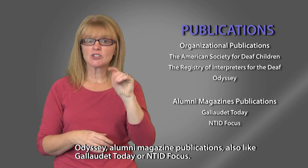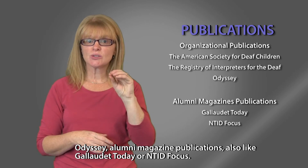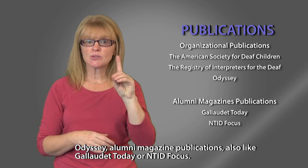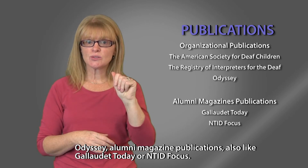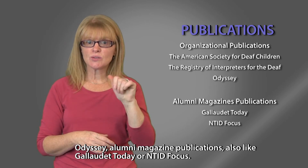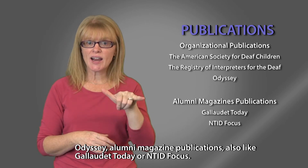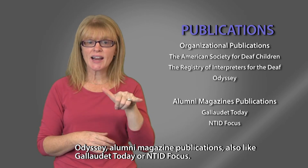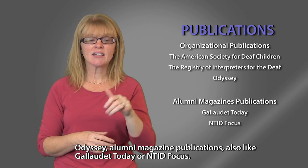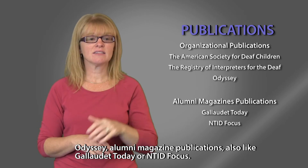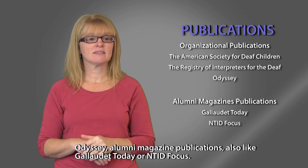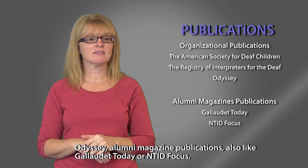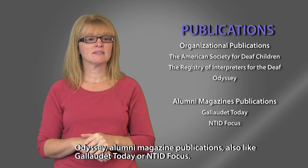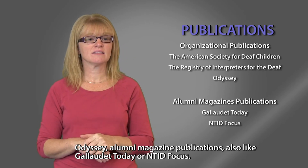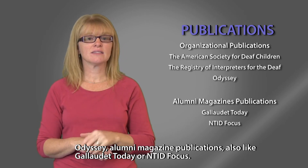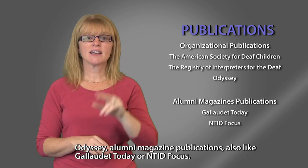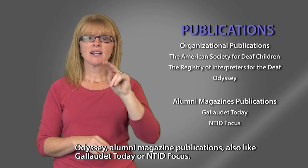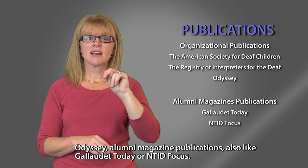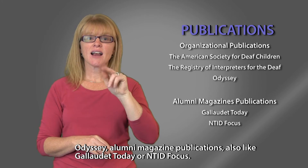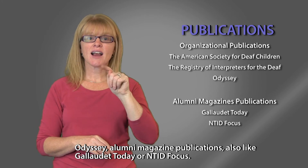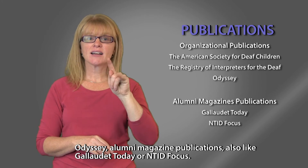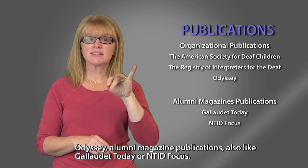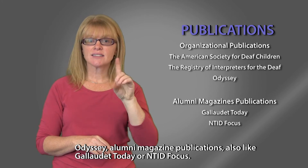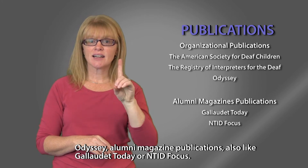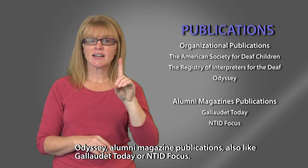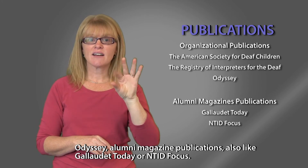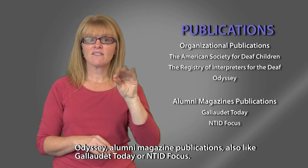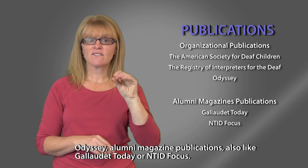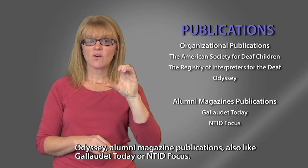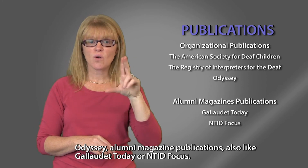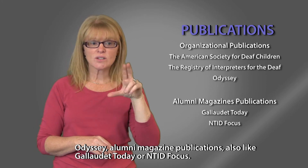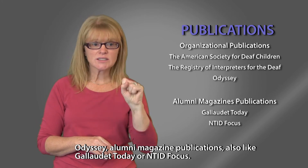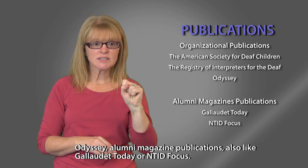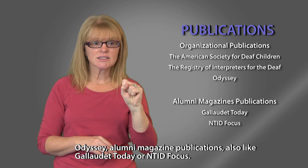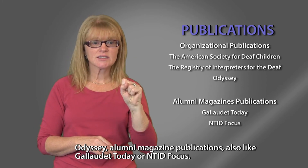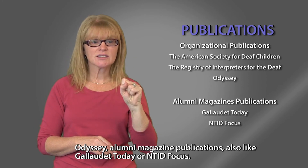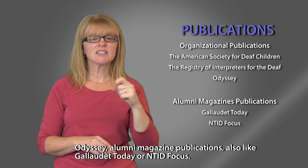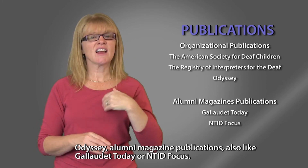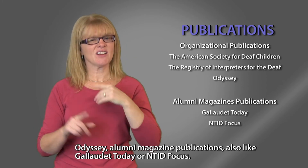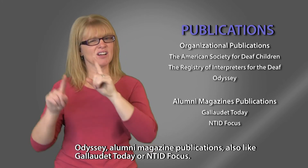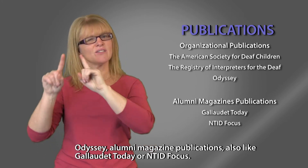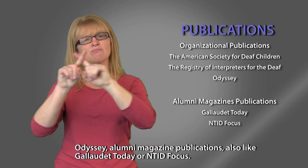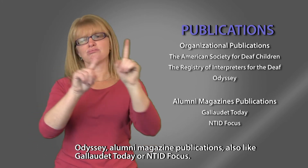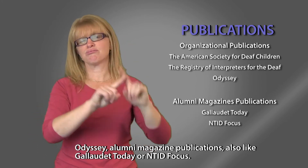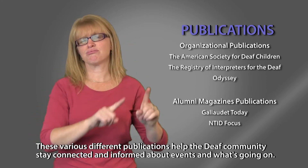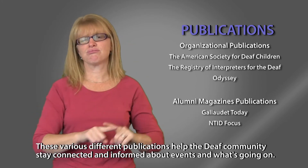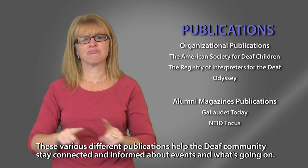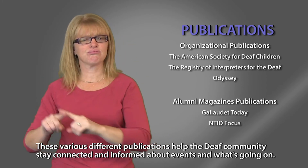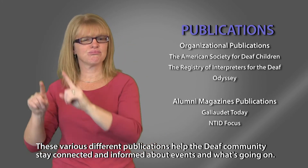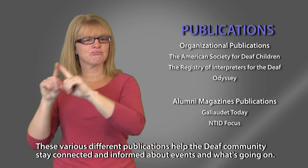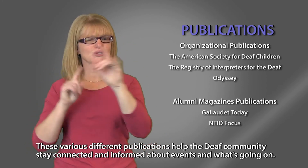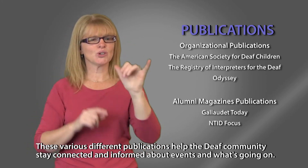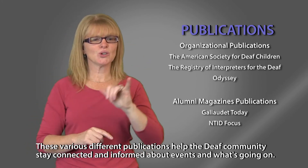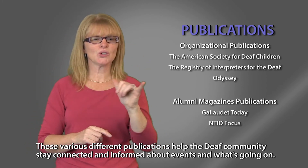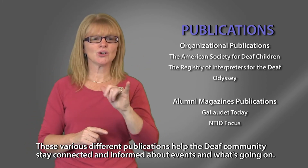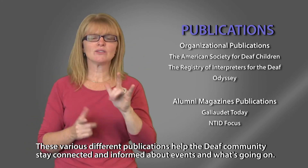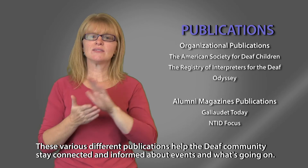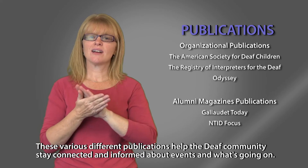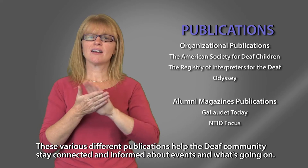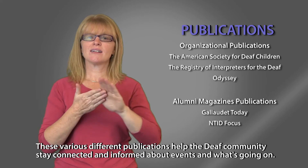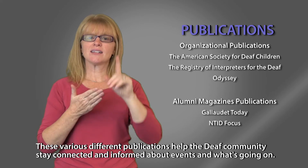Gallaudet Today or NTID Focus. These various different publications help